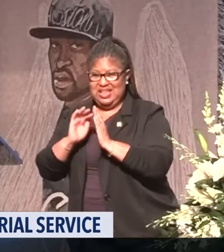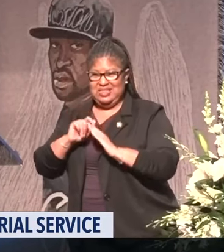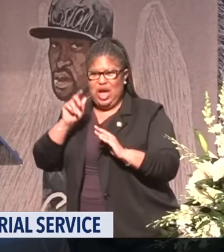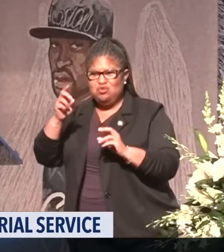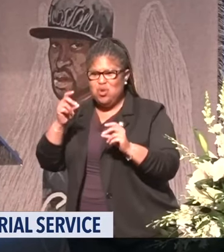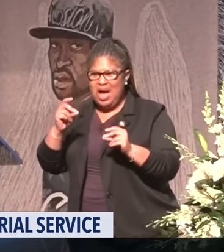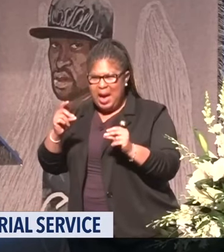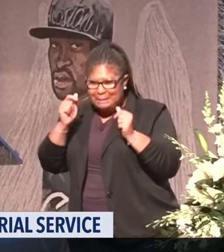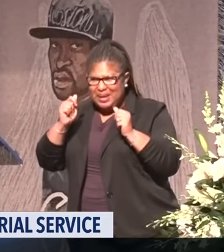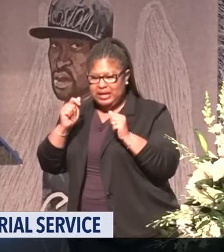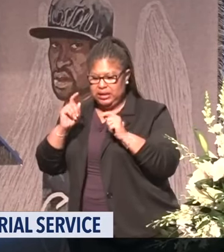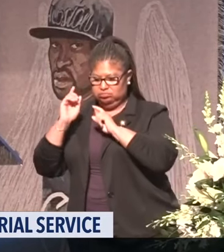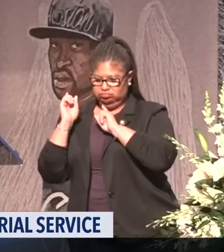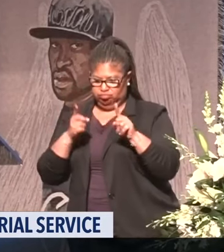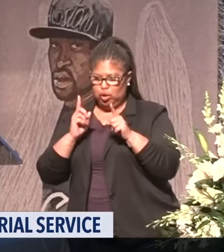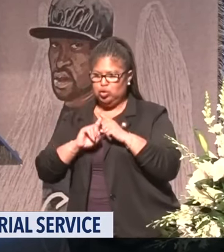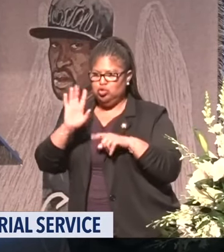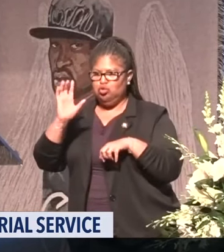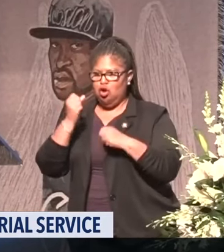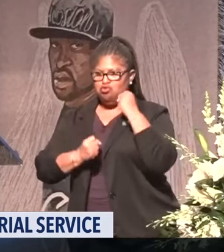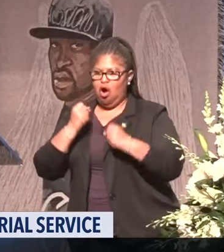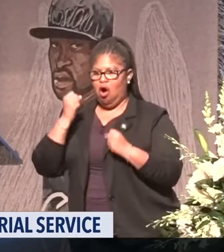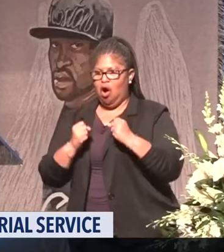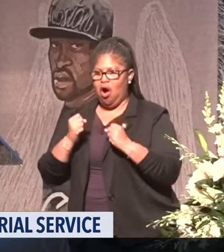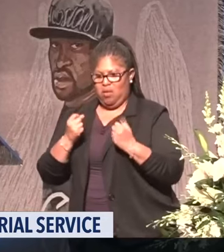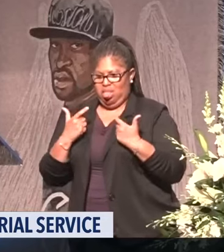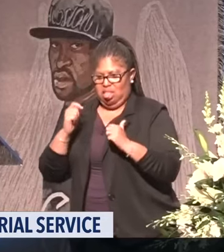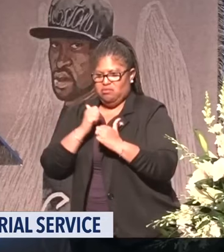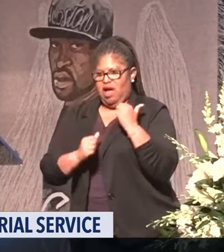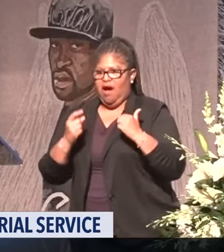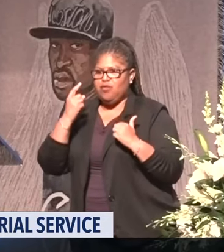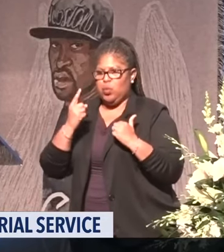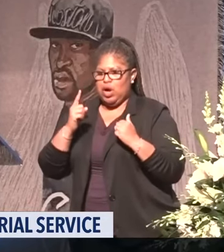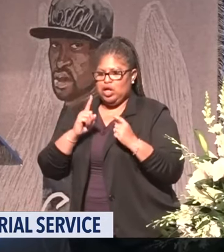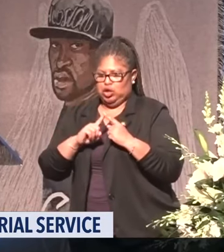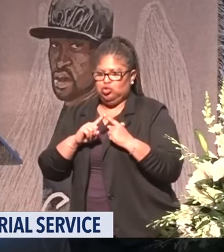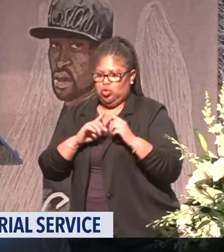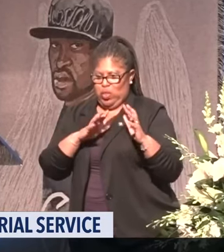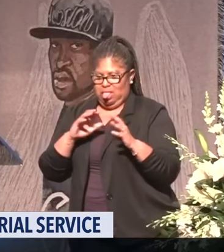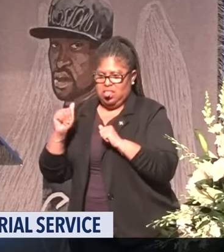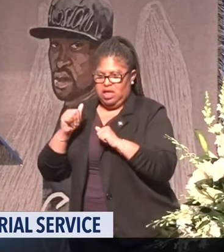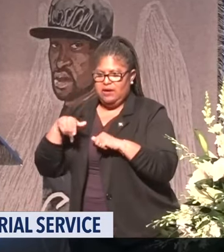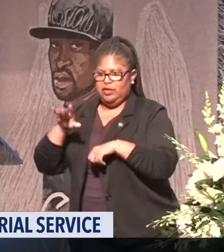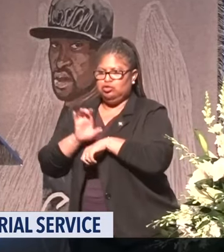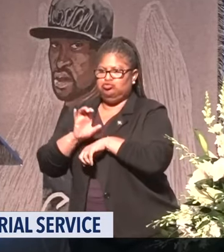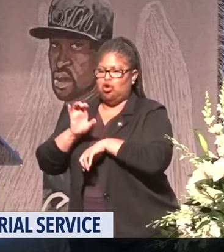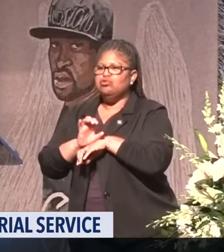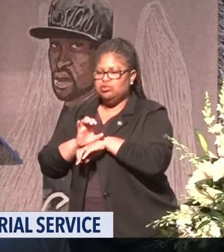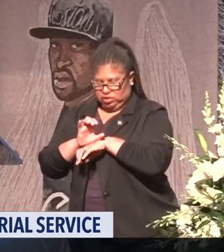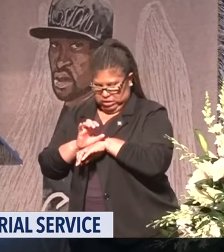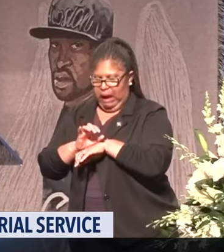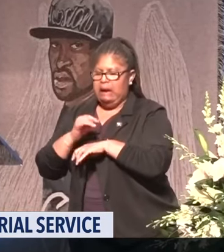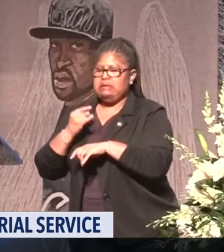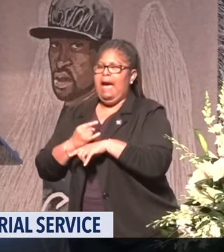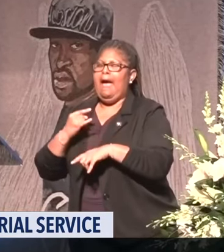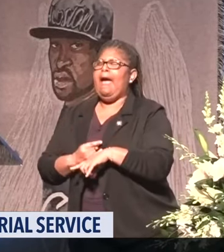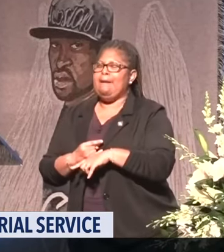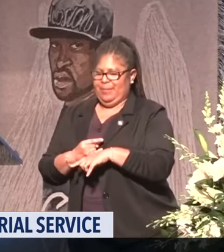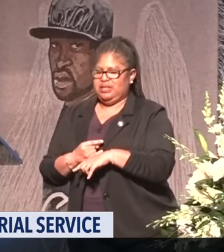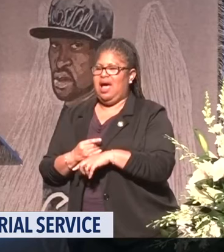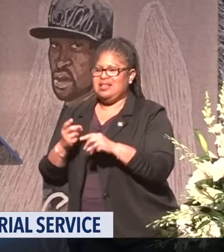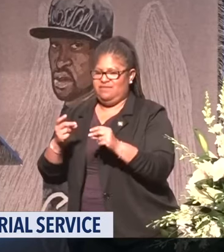immediately to your cars so that we can allow everyone to clear off of the campus of the fountain of praise as